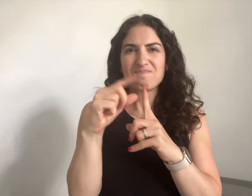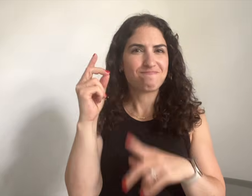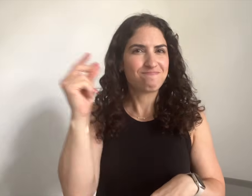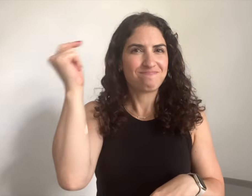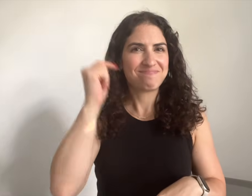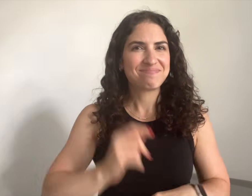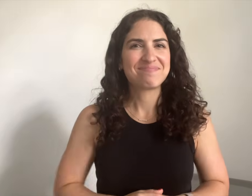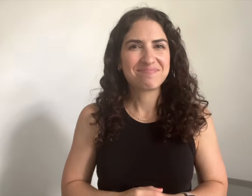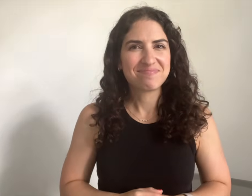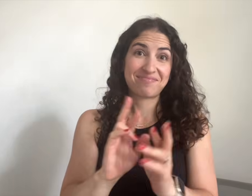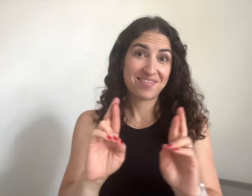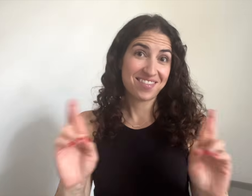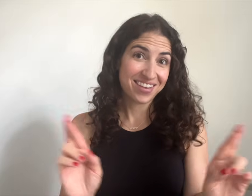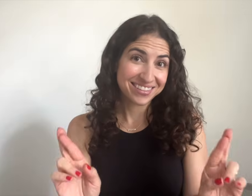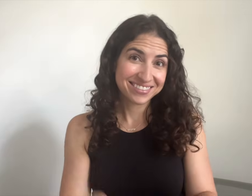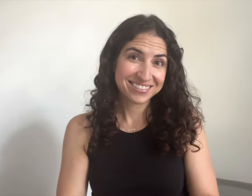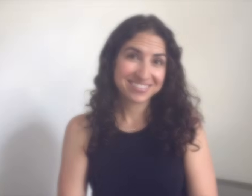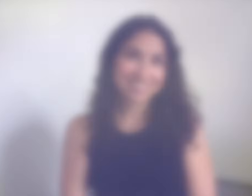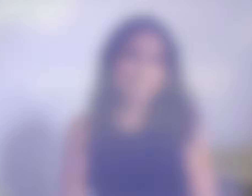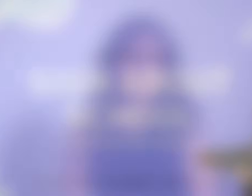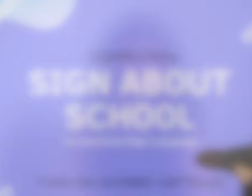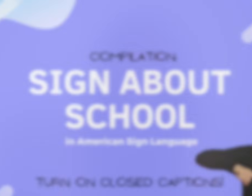that word, just like that. Ready?